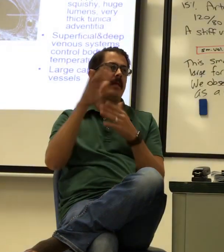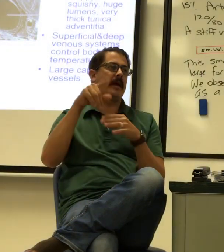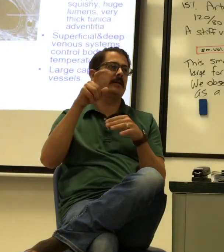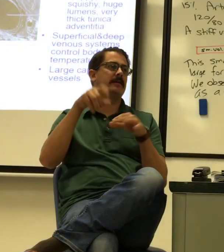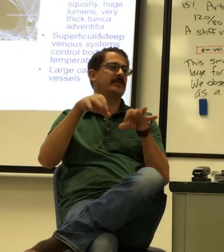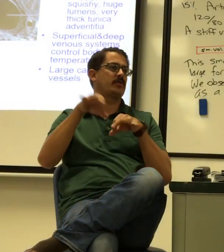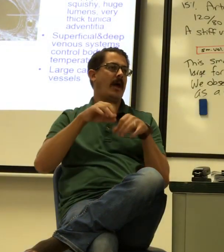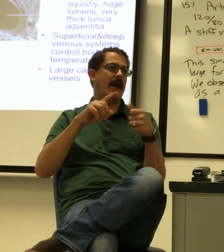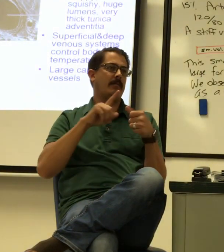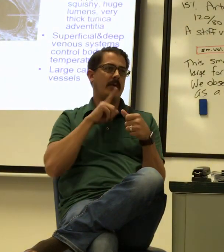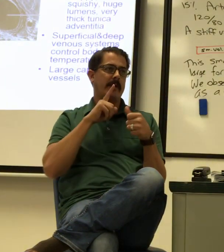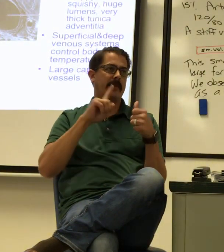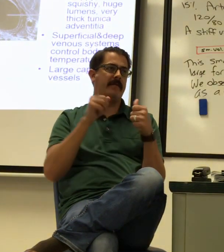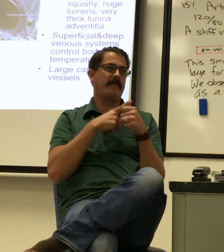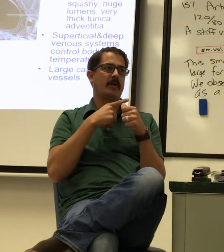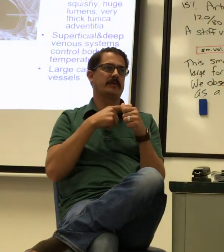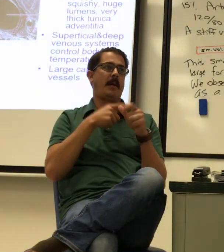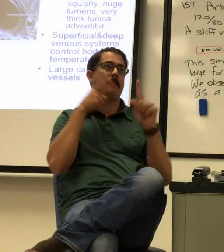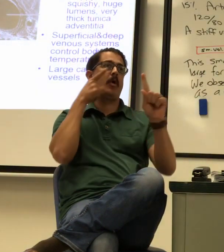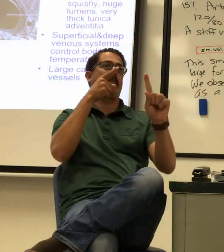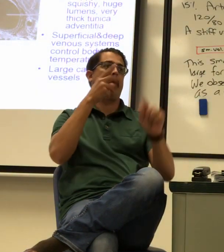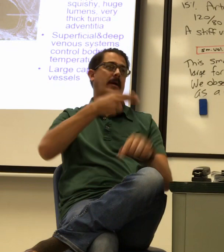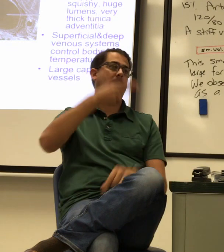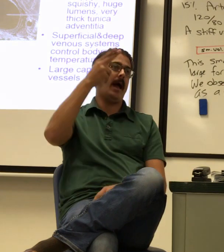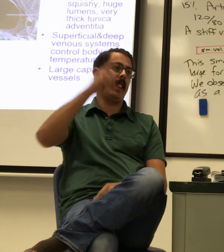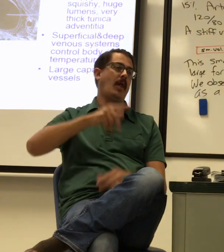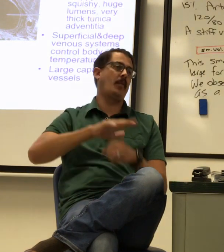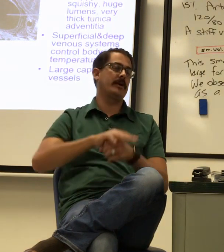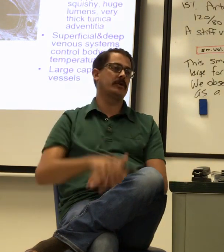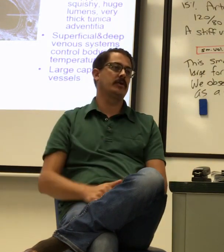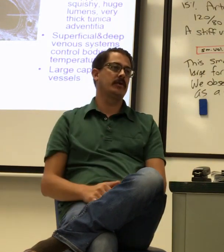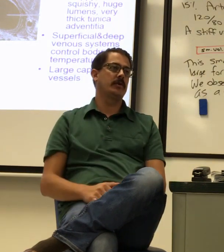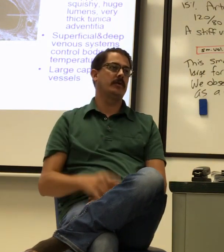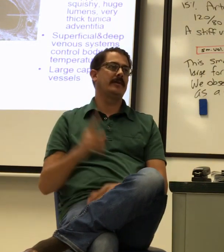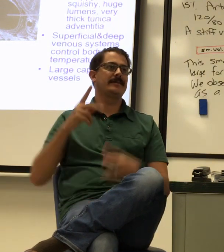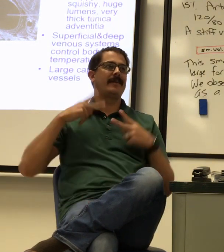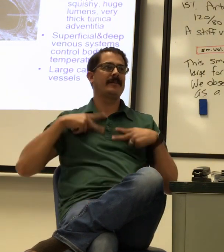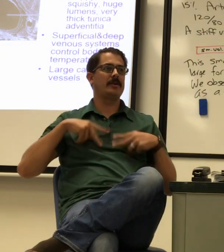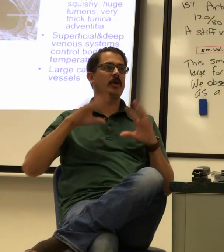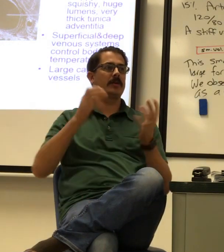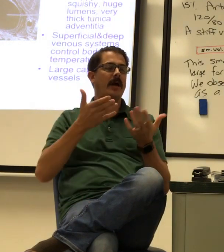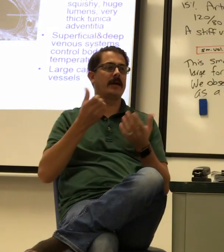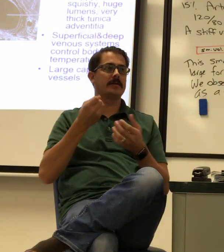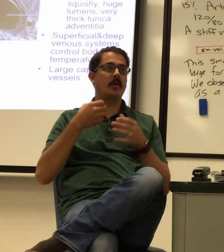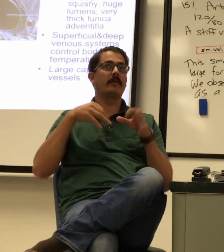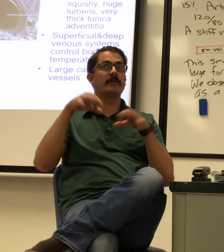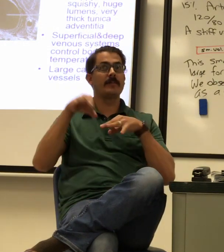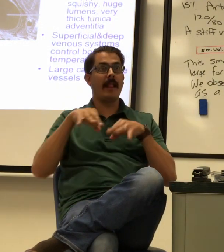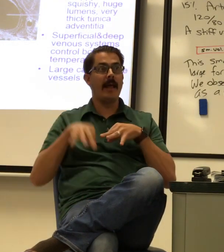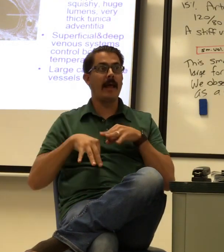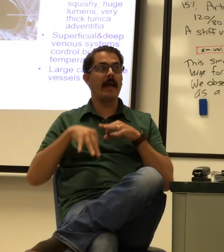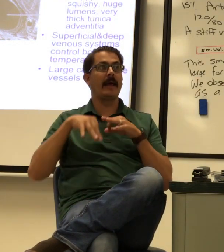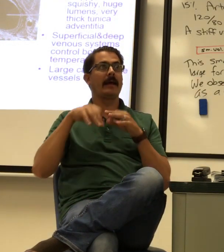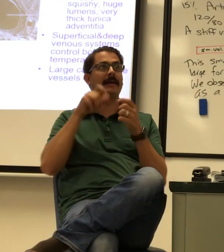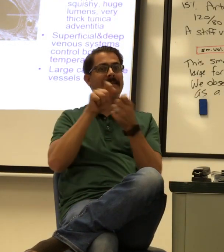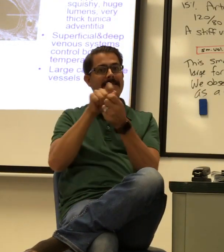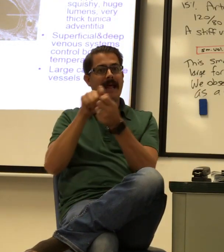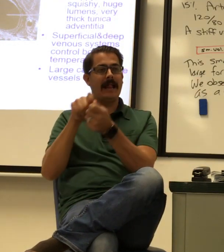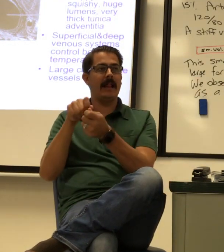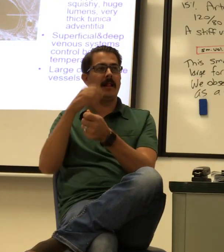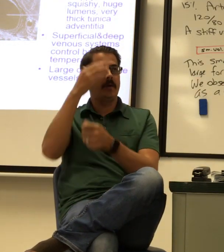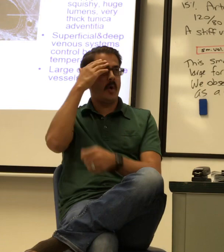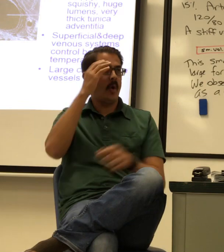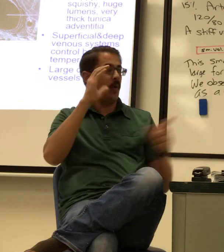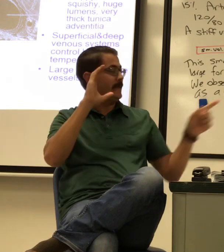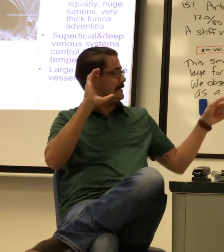describes the first bullet point here, high pressures, low pressures. This is a physiology class, so I have to explain in detail. Know the